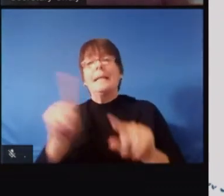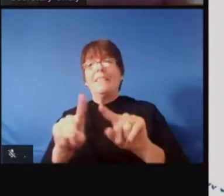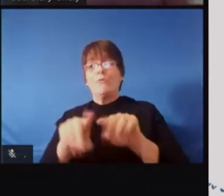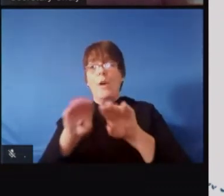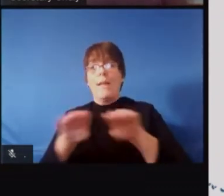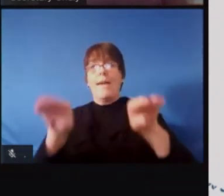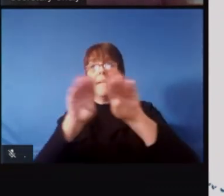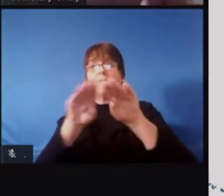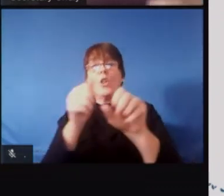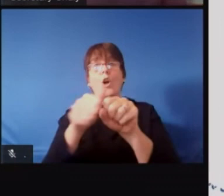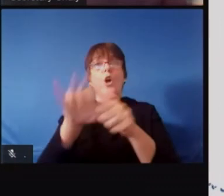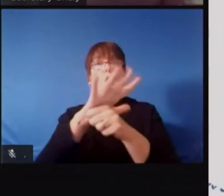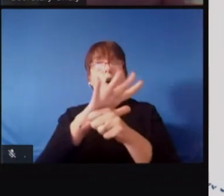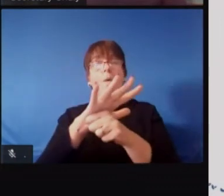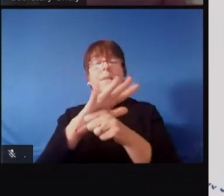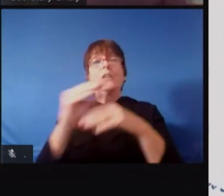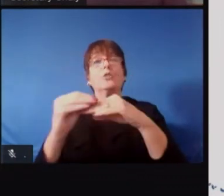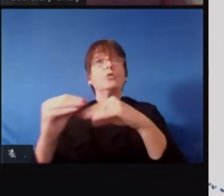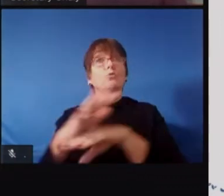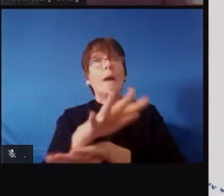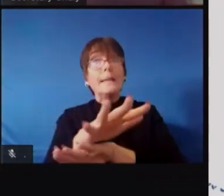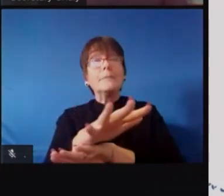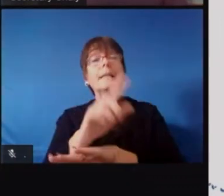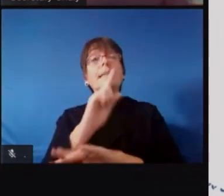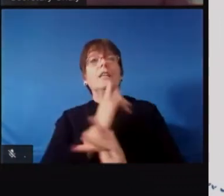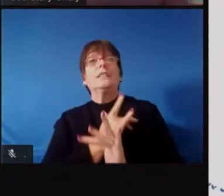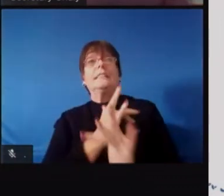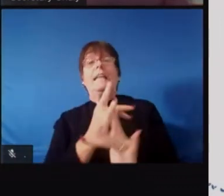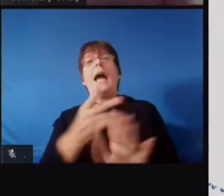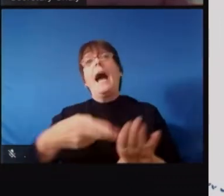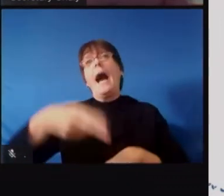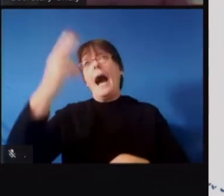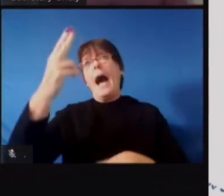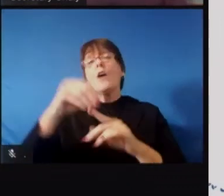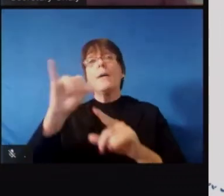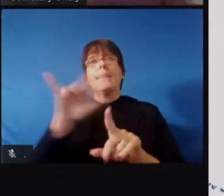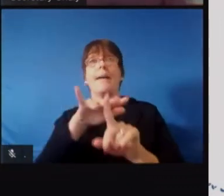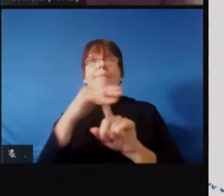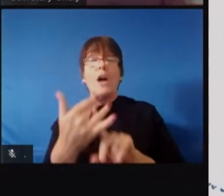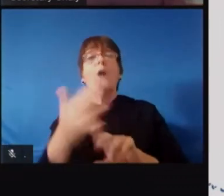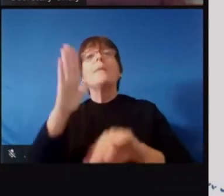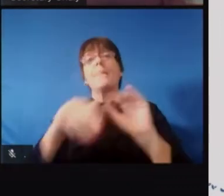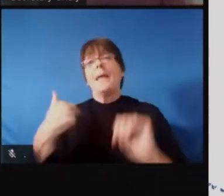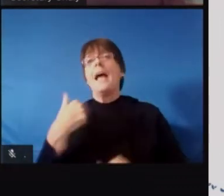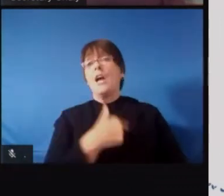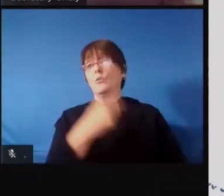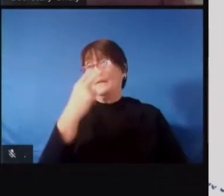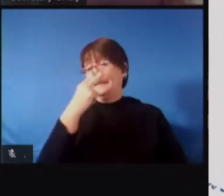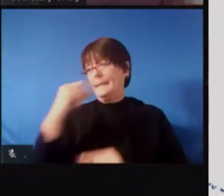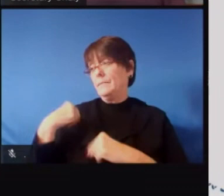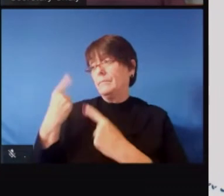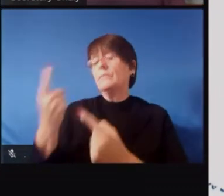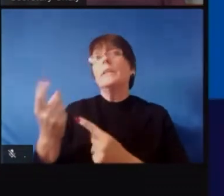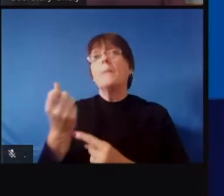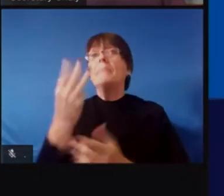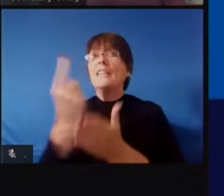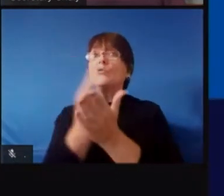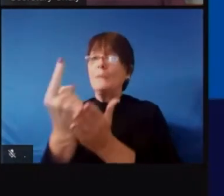COVID transmission is generally higher in this environment than we've seen over the past many